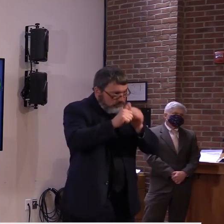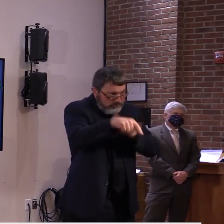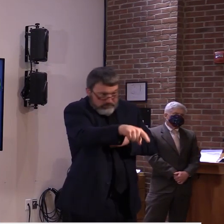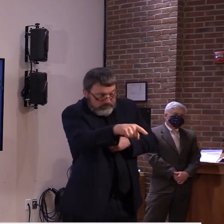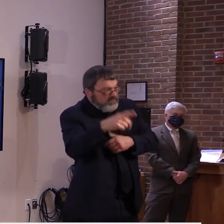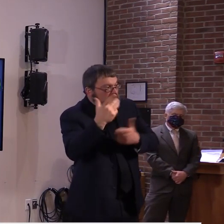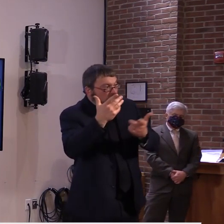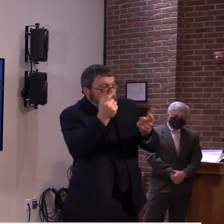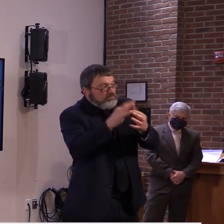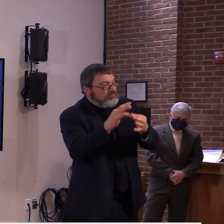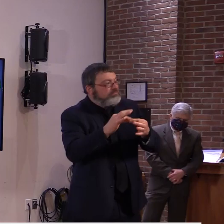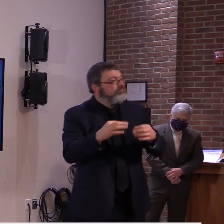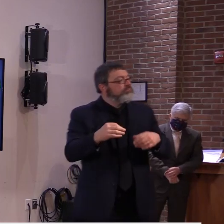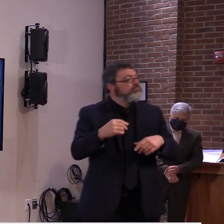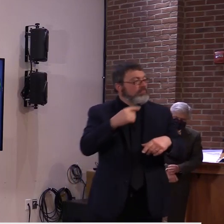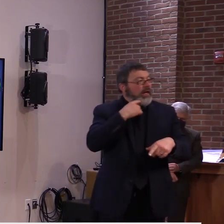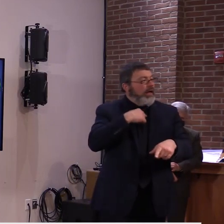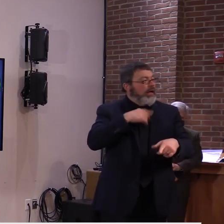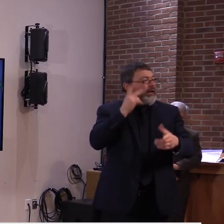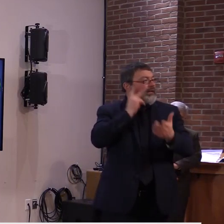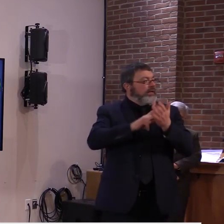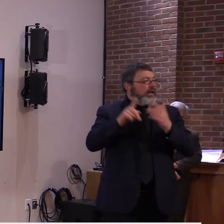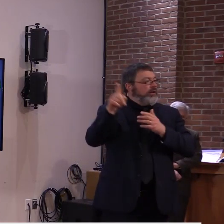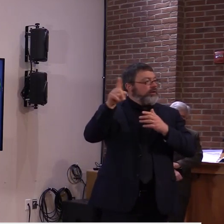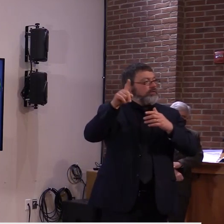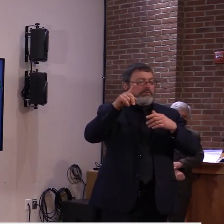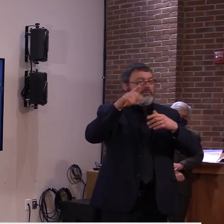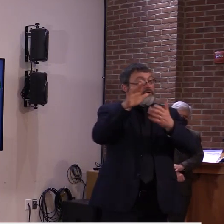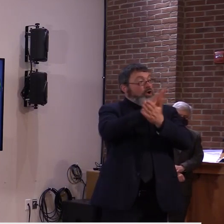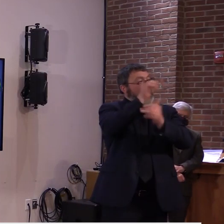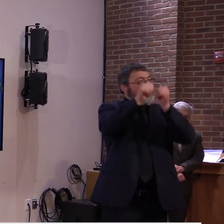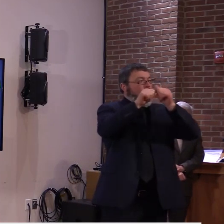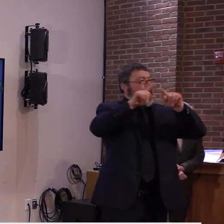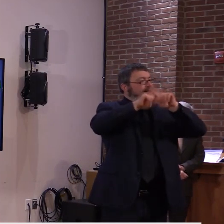set of guidance, but I'll ask Secretary Moore to comment on that.